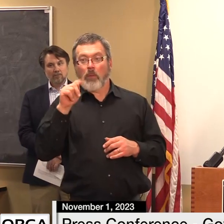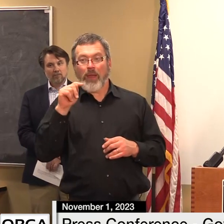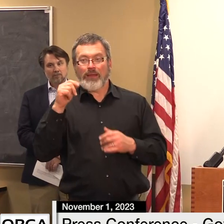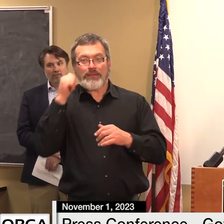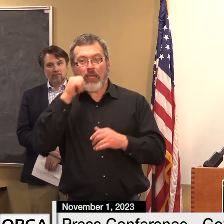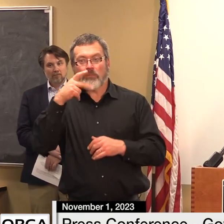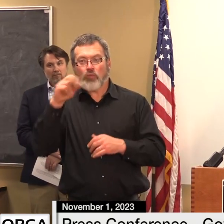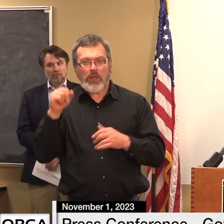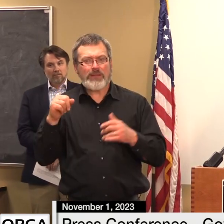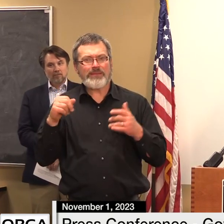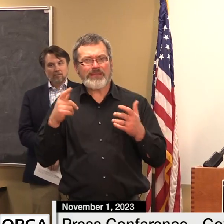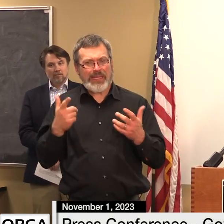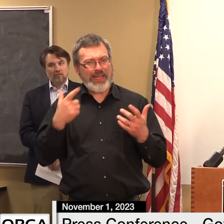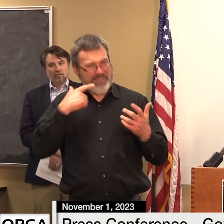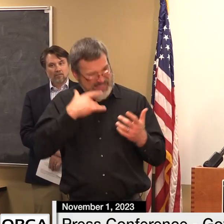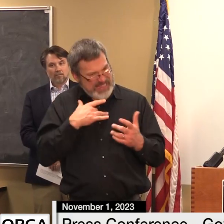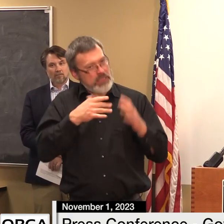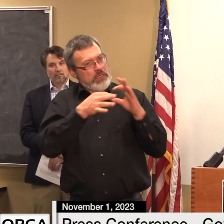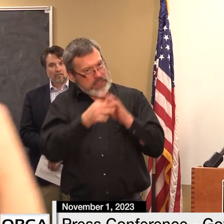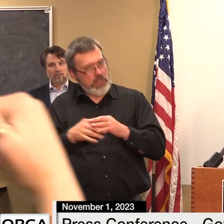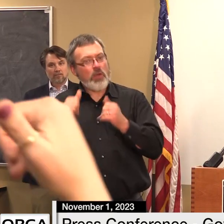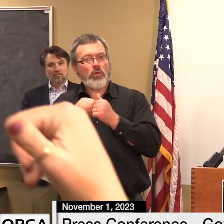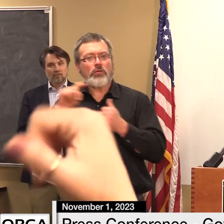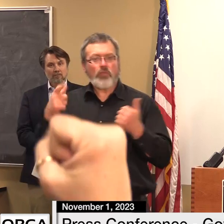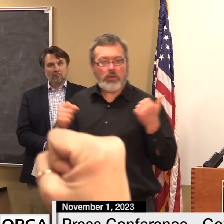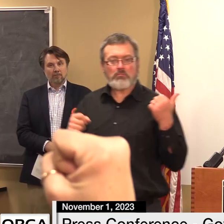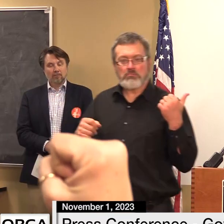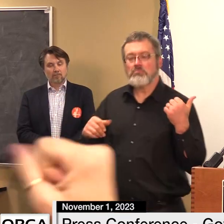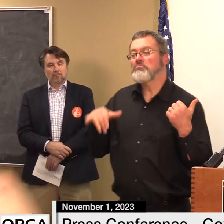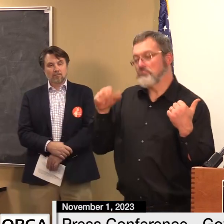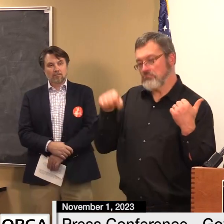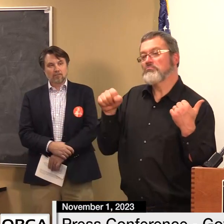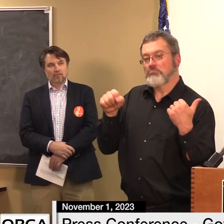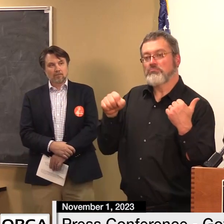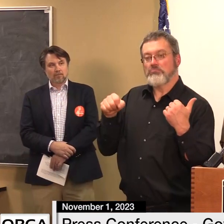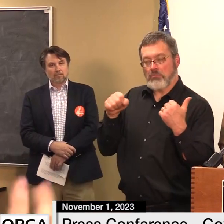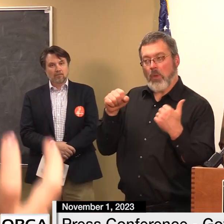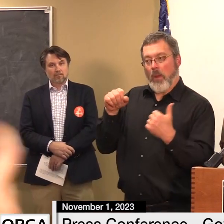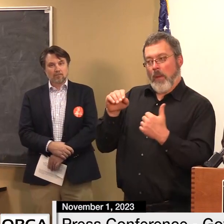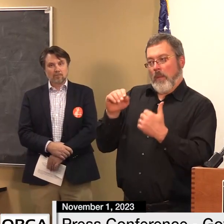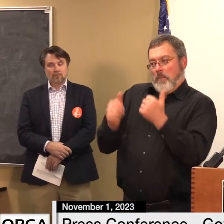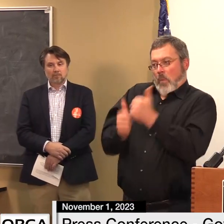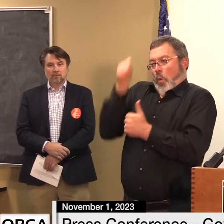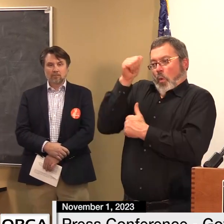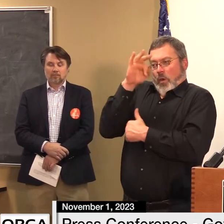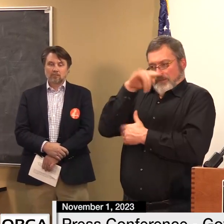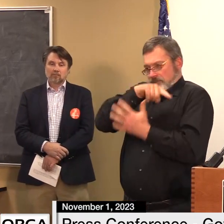sort of drug connection to them? Yes. Okay. Yep. Thank you.